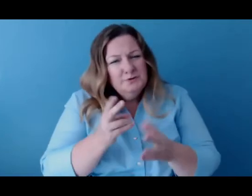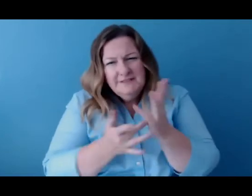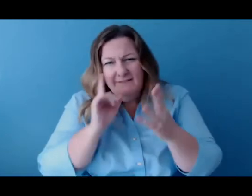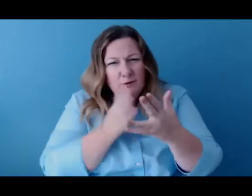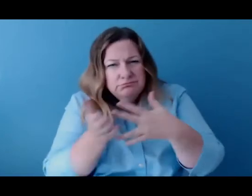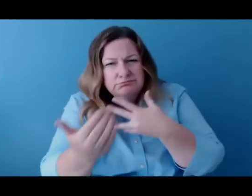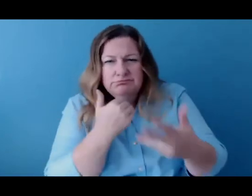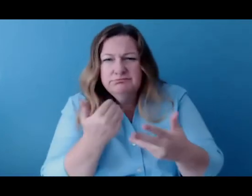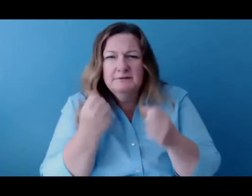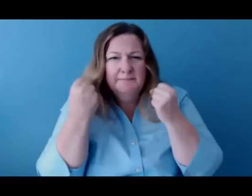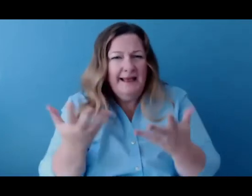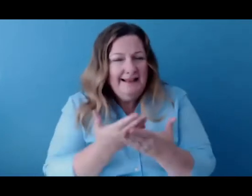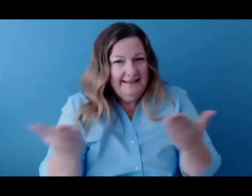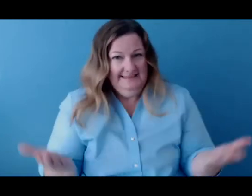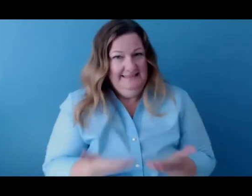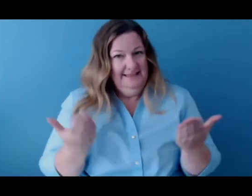secure?